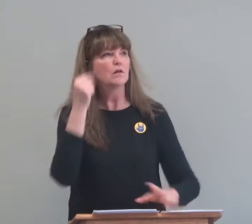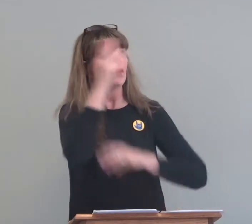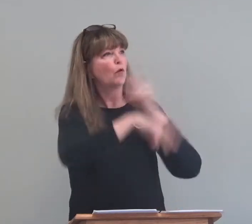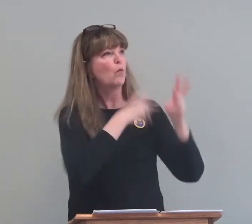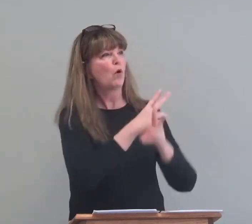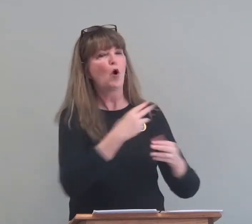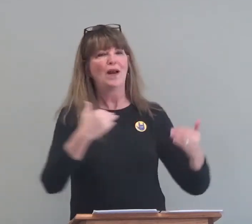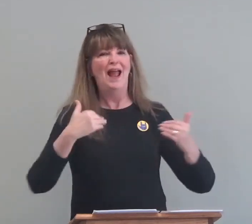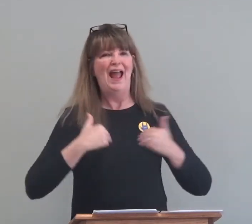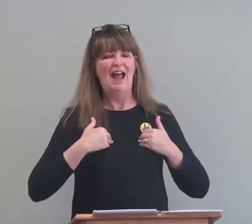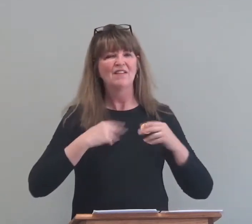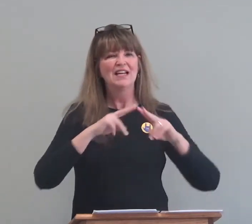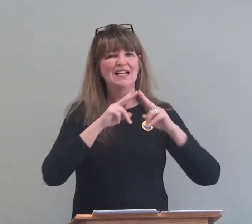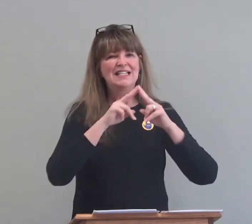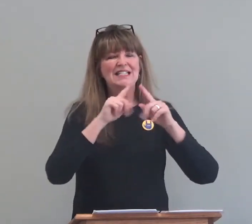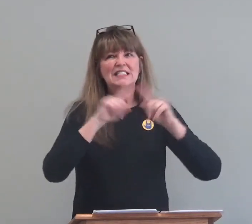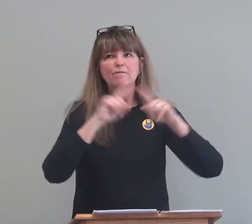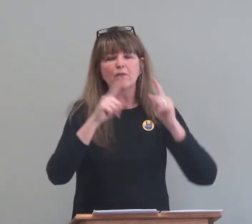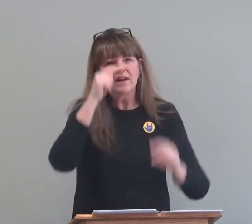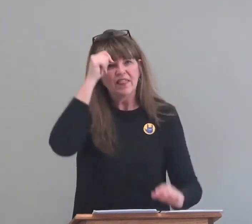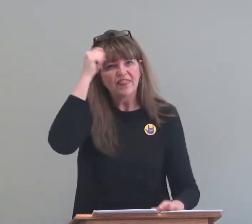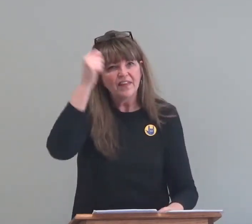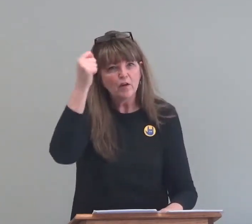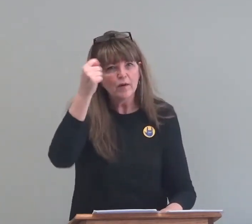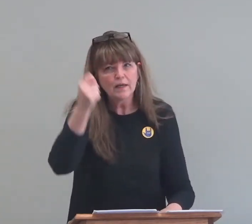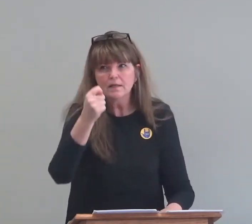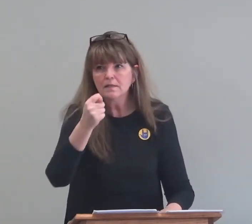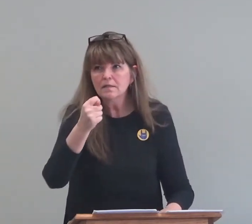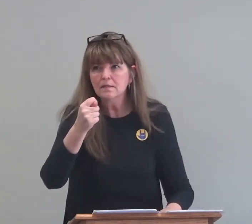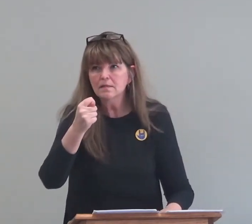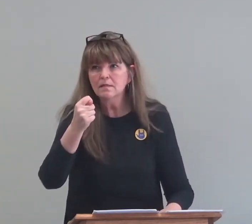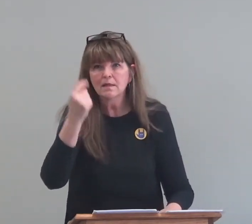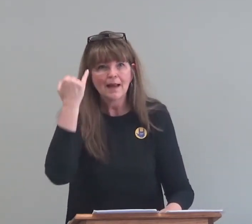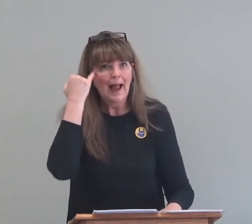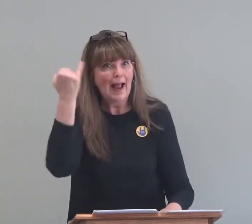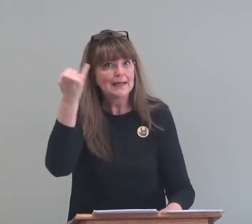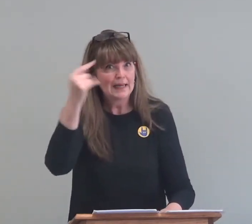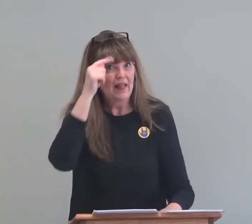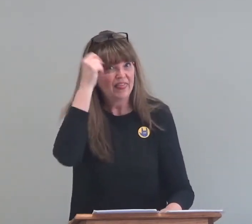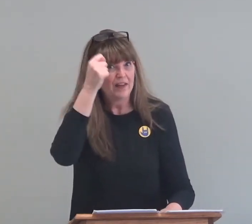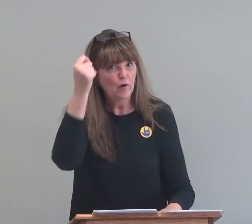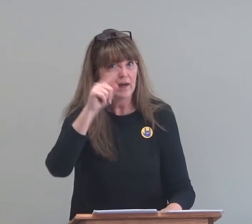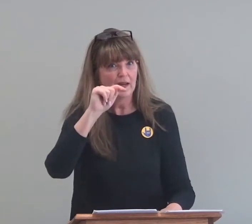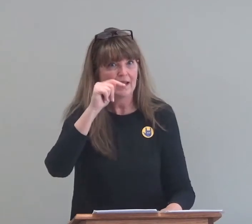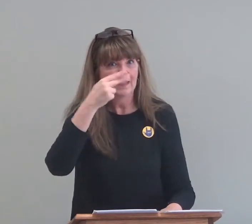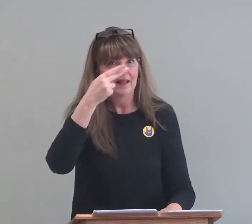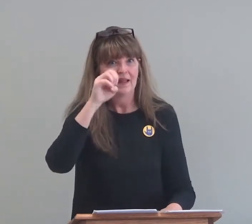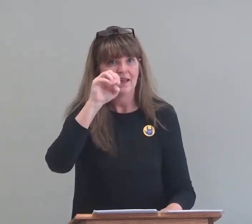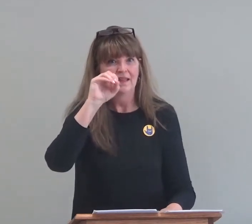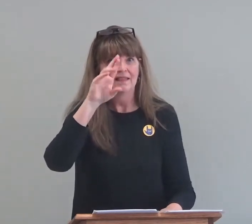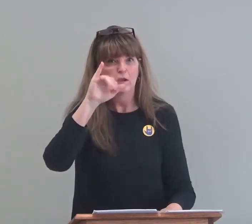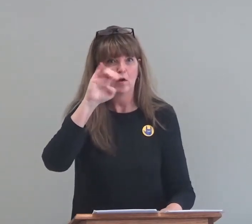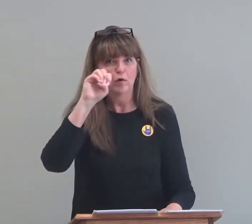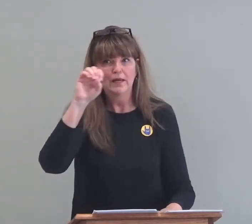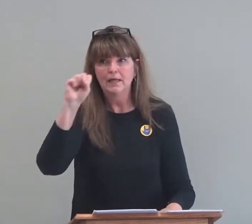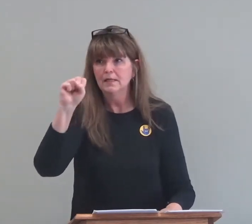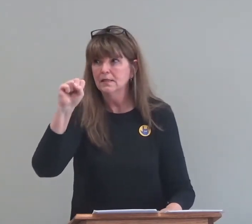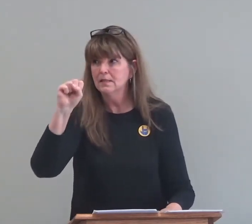But it's also interesting because the world has got so many different theories and ideas